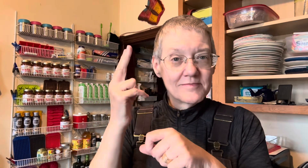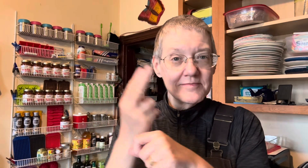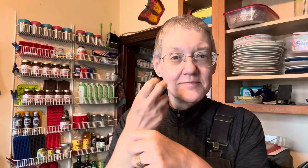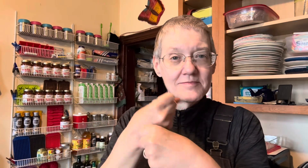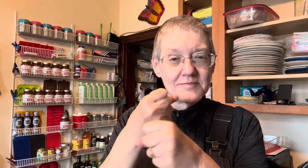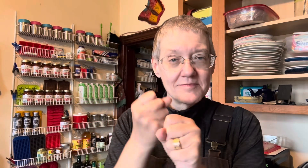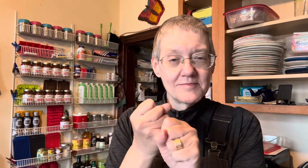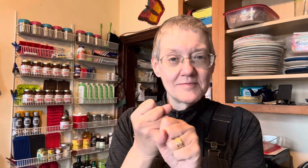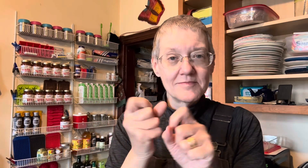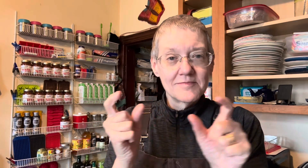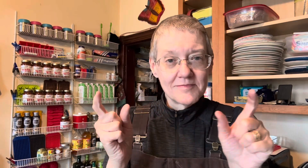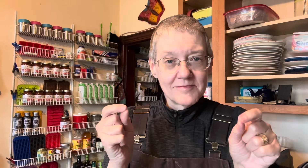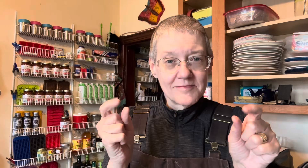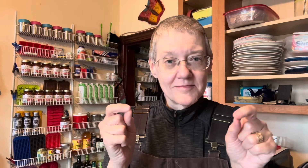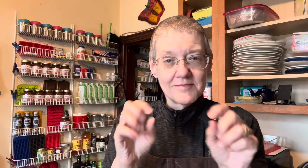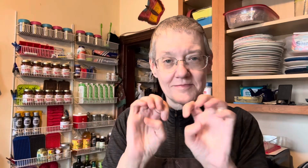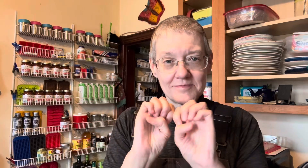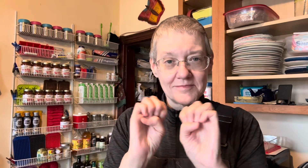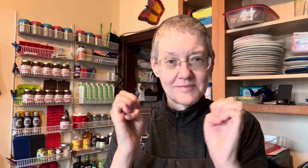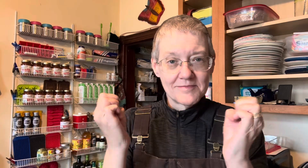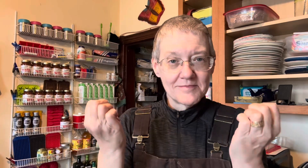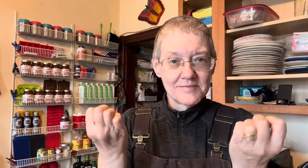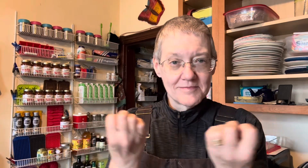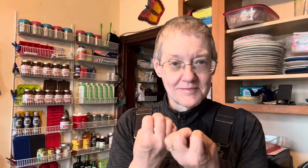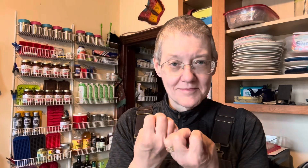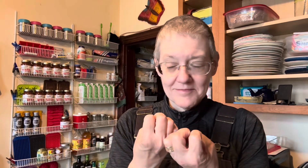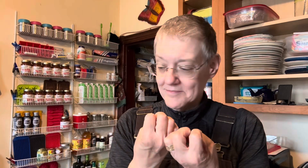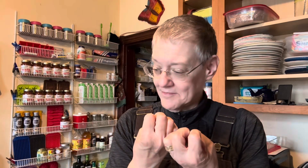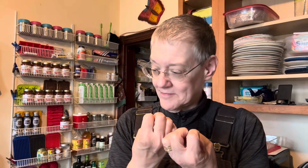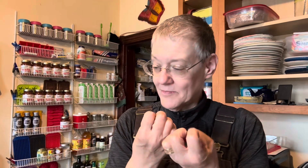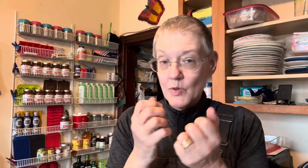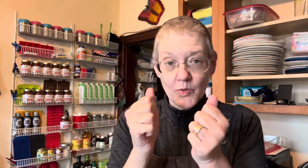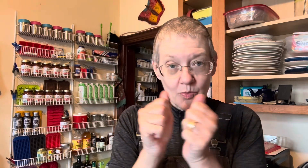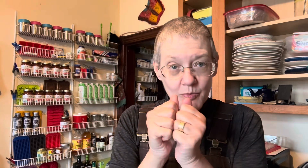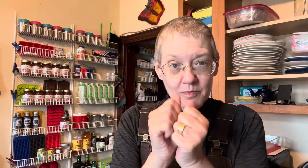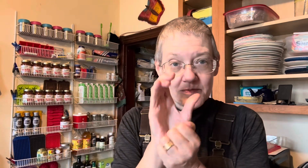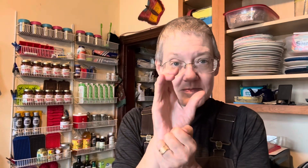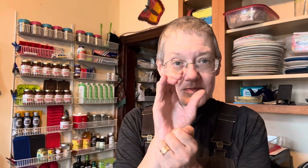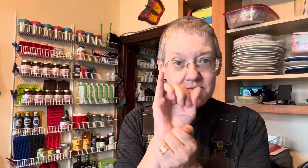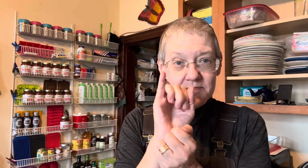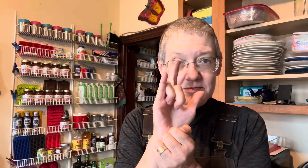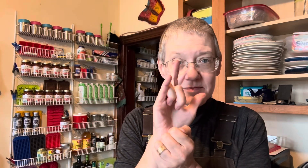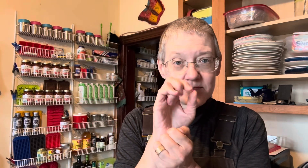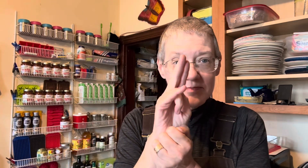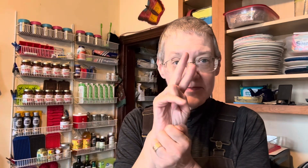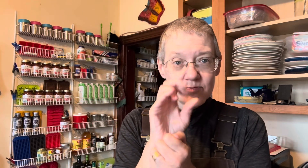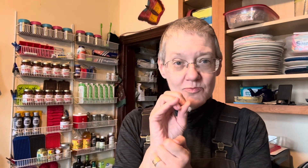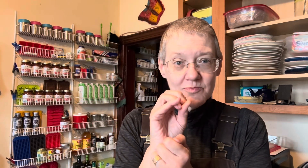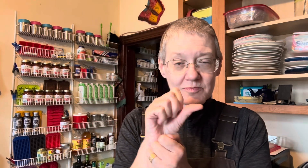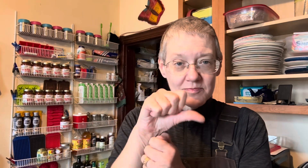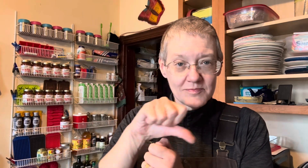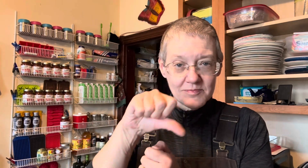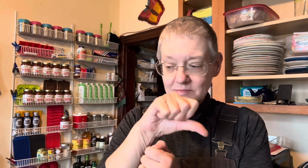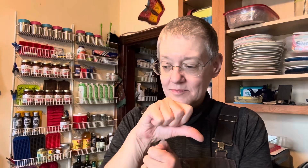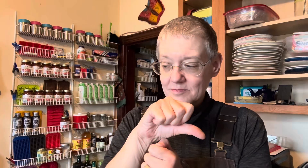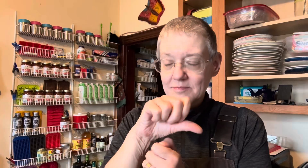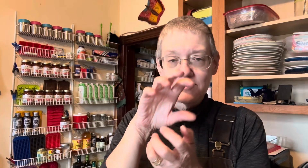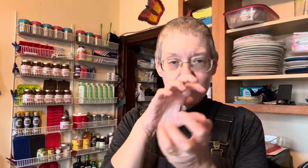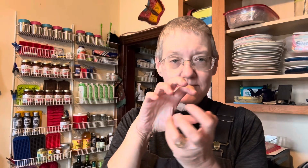So I'm going to use that to make some crab enchiladas. And I'm going to use my cilantro